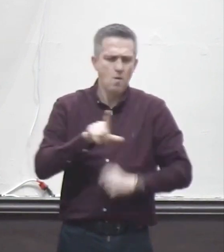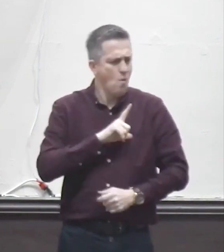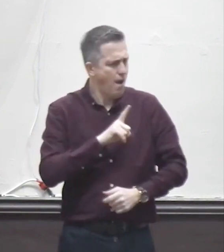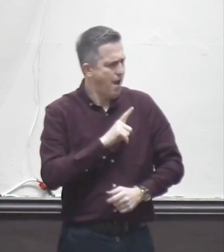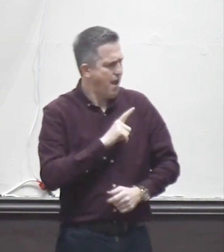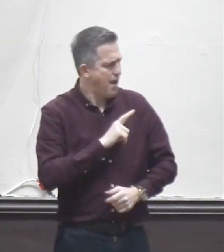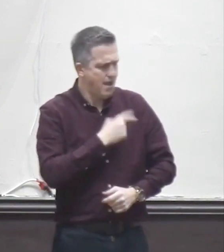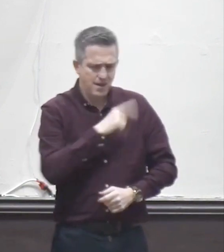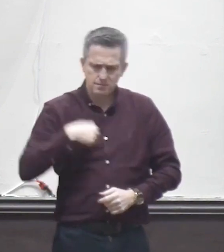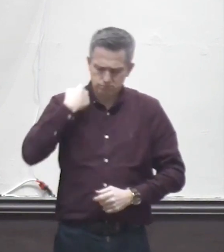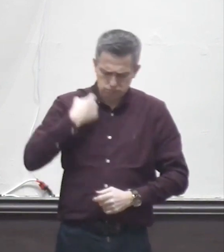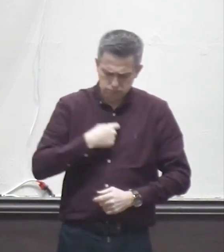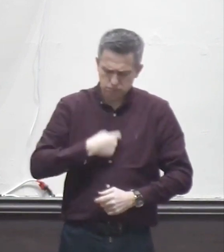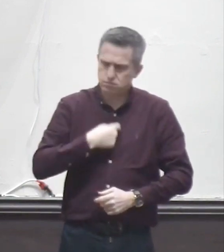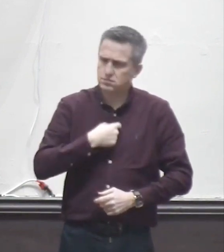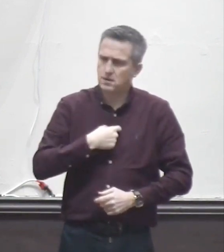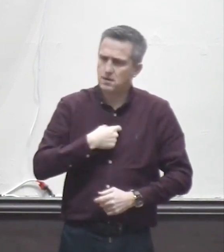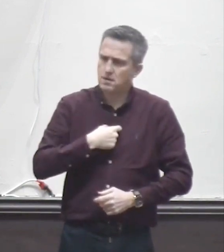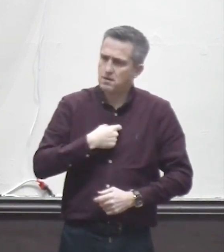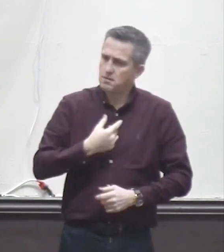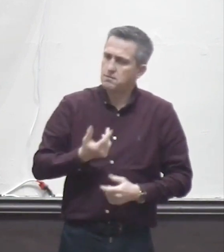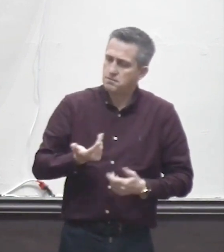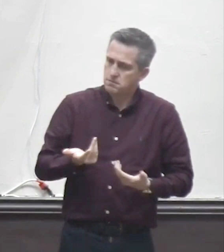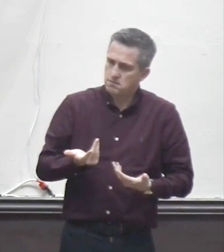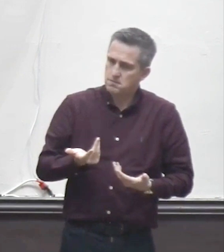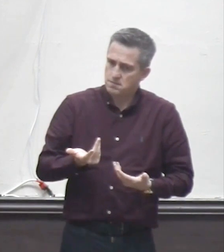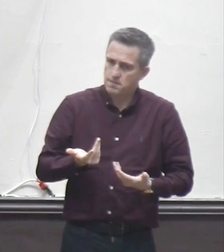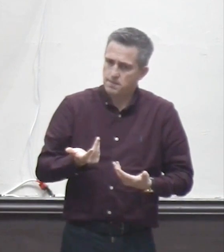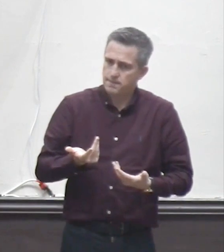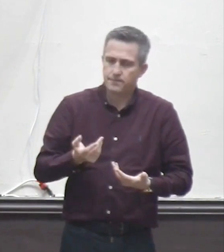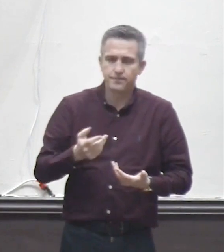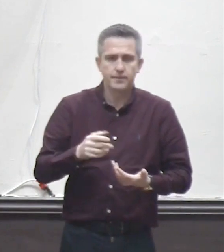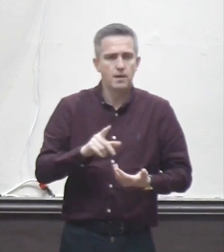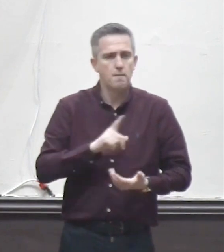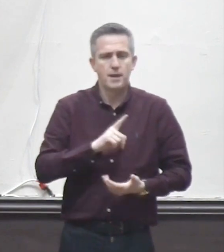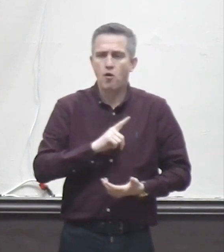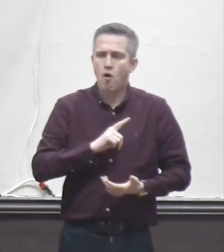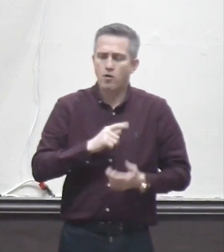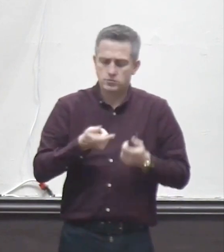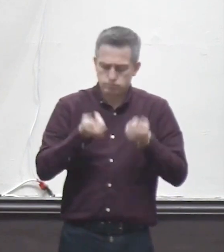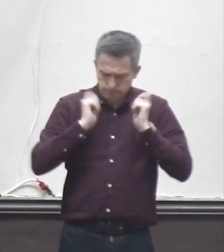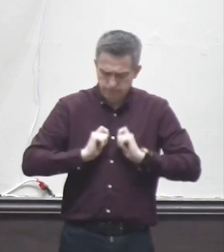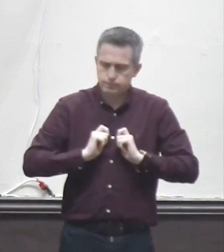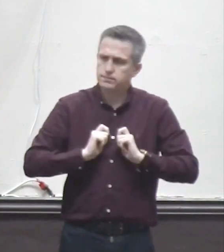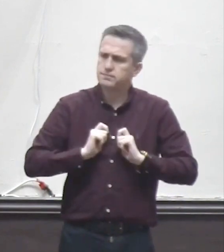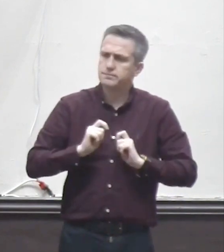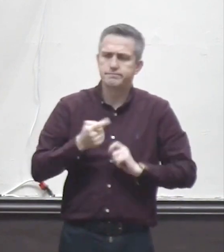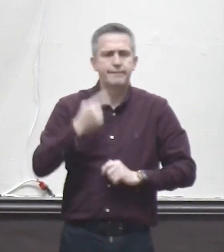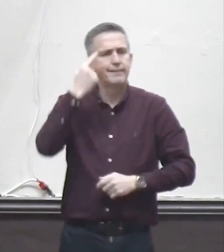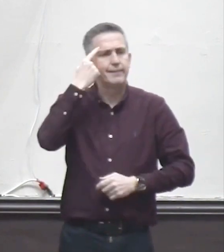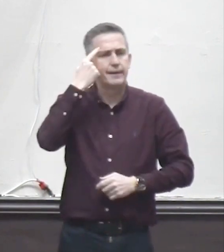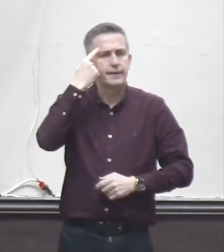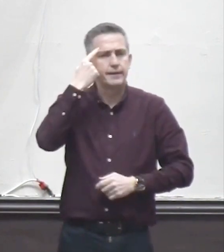it? They hang it around their necks for the sake of the fact that this particular